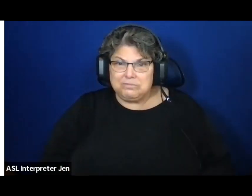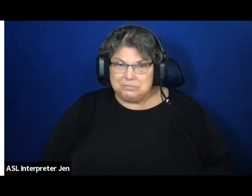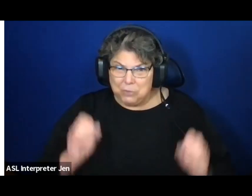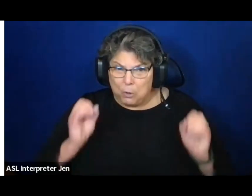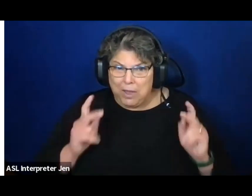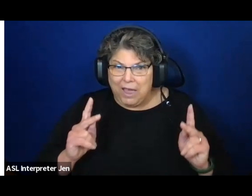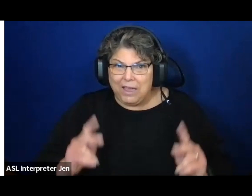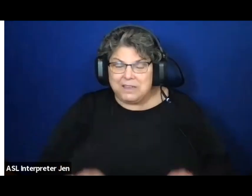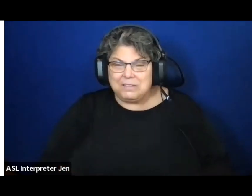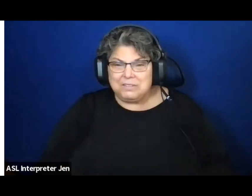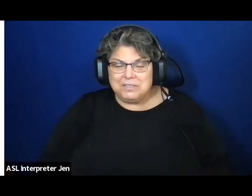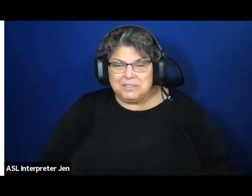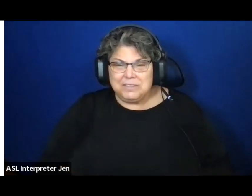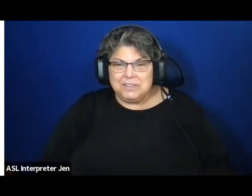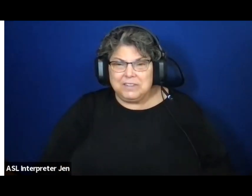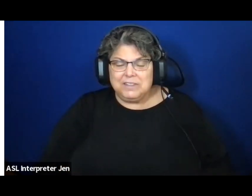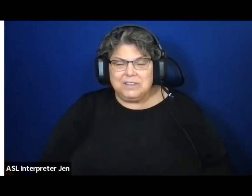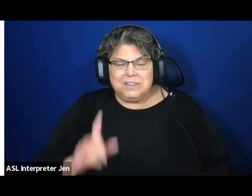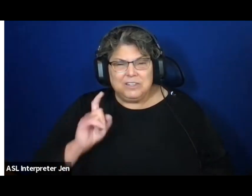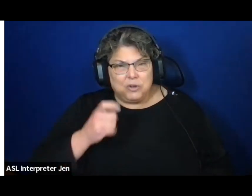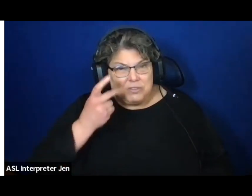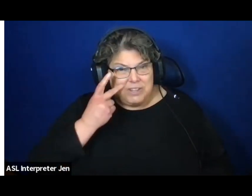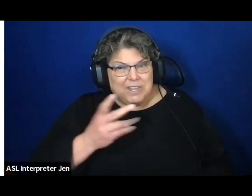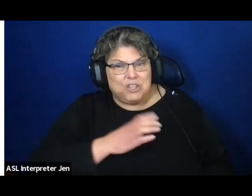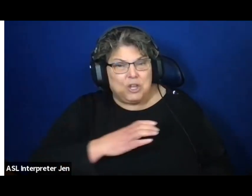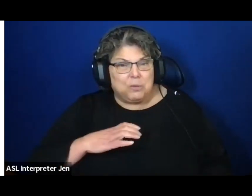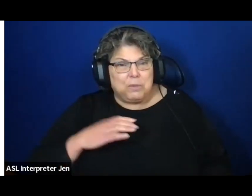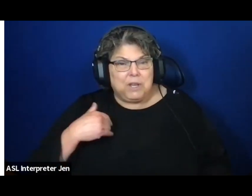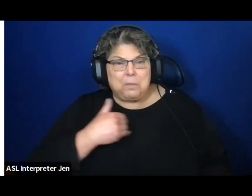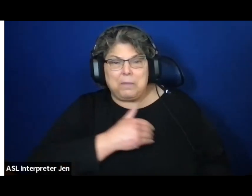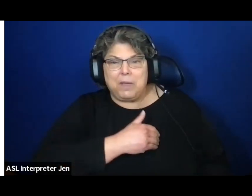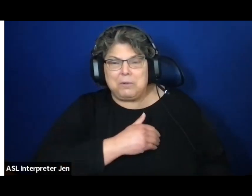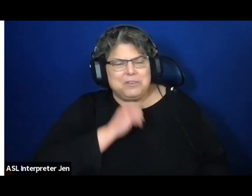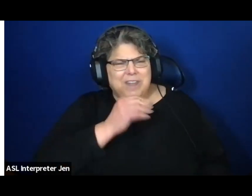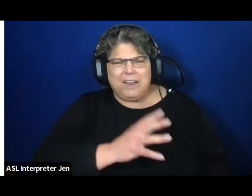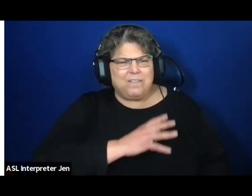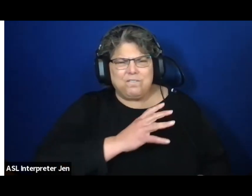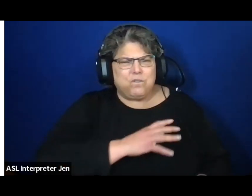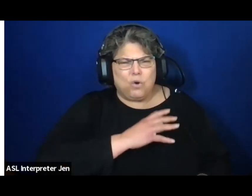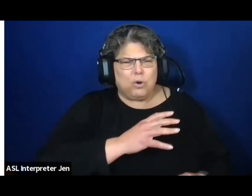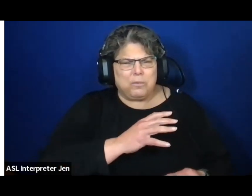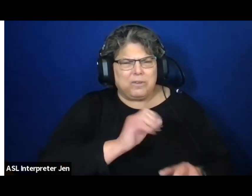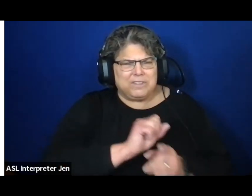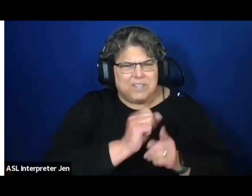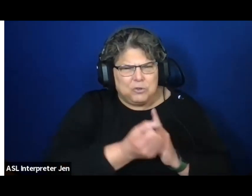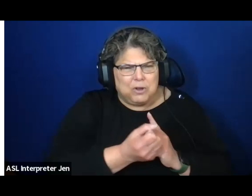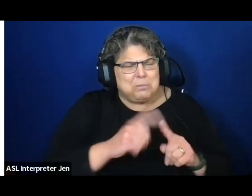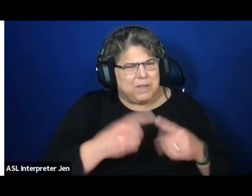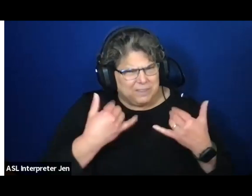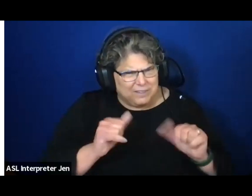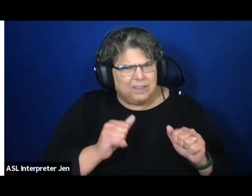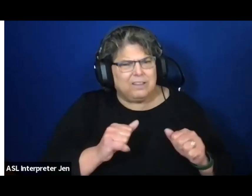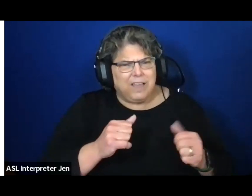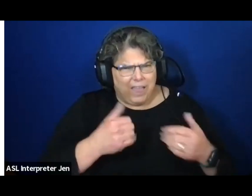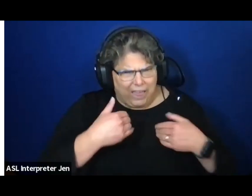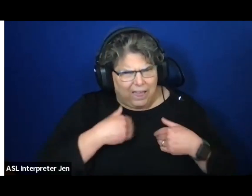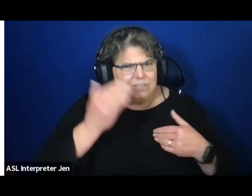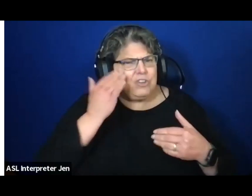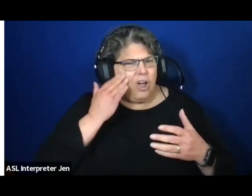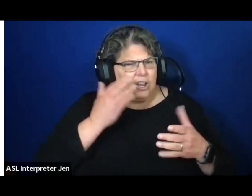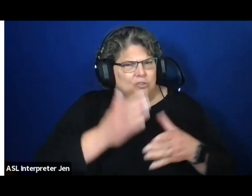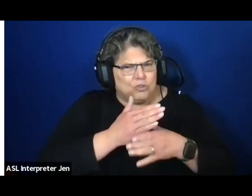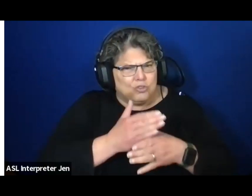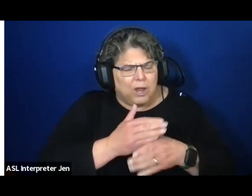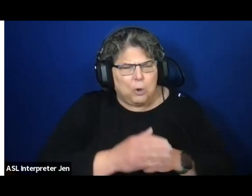Okay? You got to view your community members who are not in the formal setting and your students as contributing to knowledge. And then when